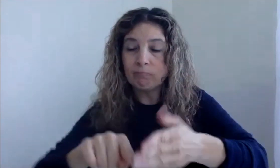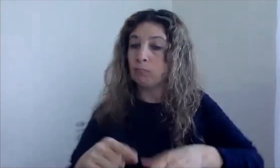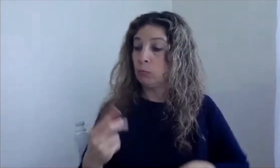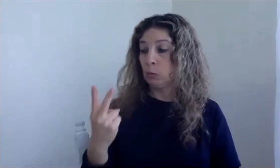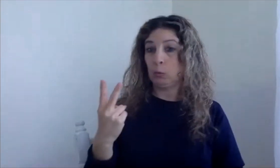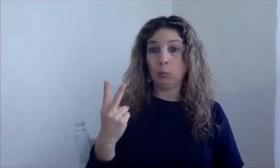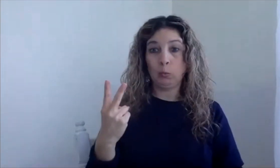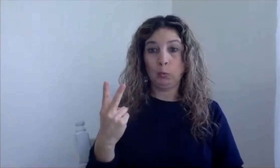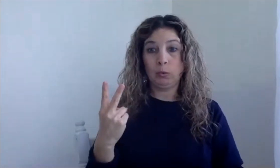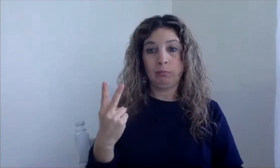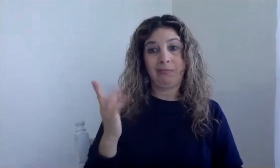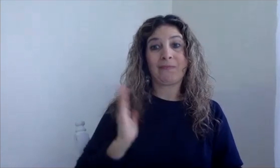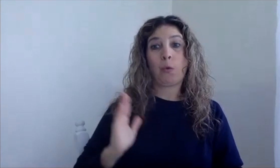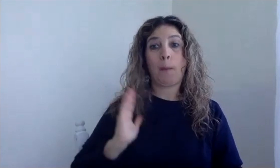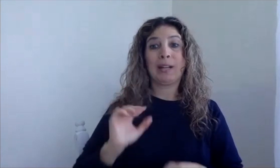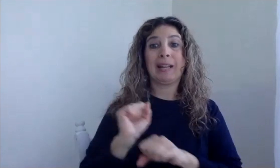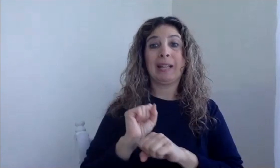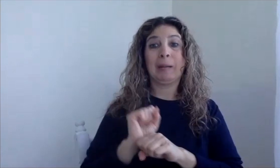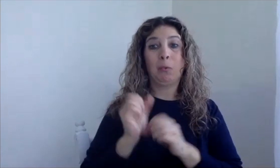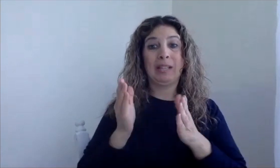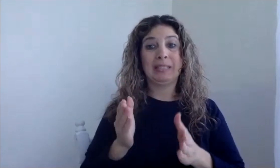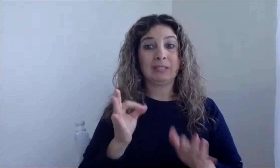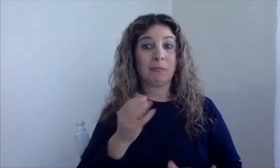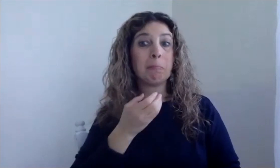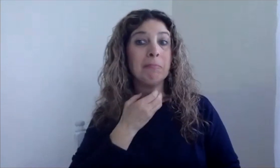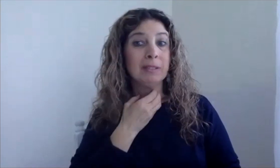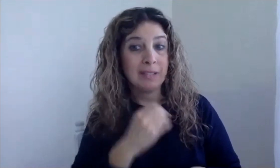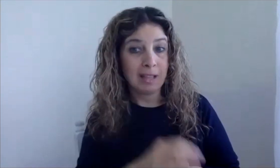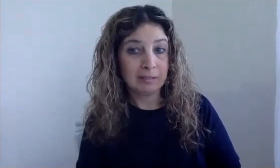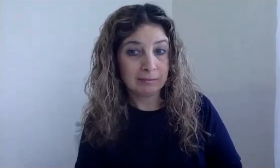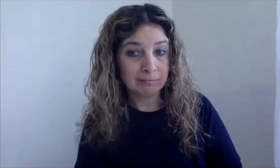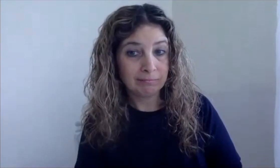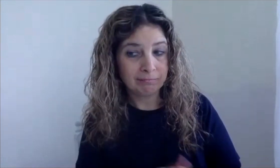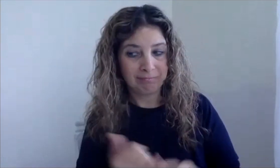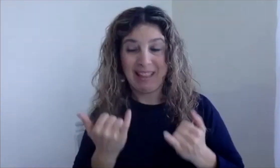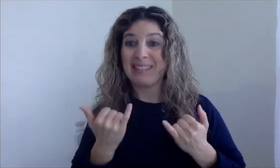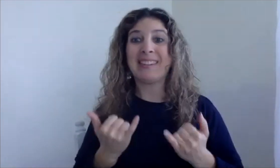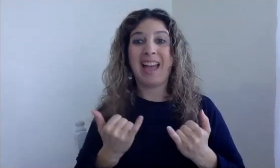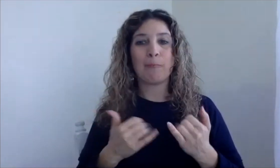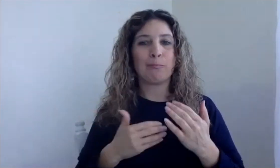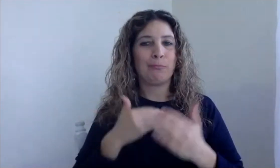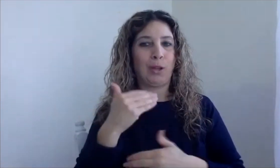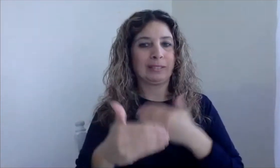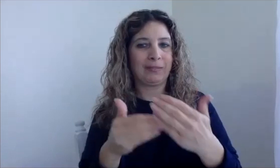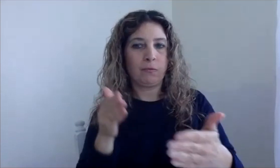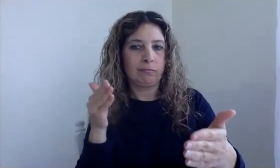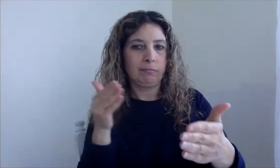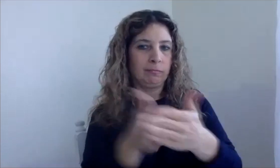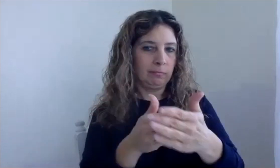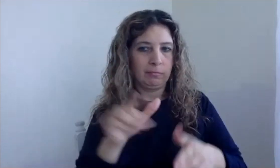to let you know some of the information that we found. We happen to find out that 2 former employees are in the process